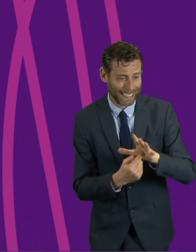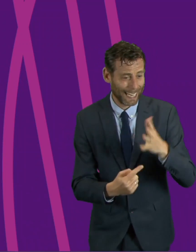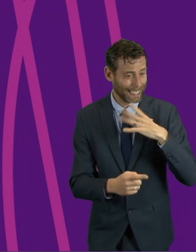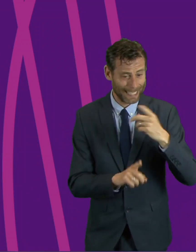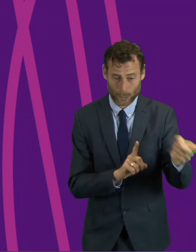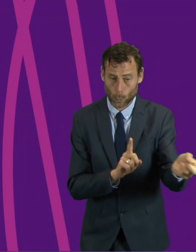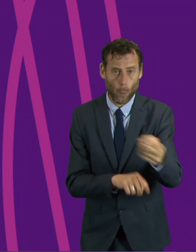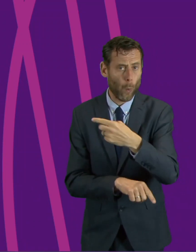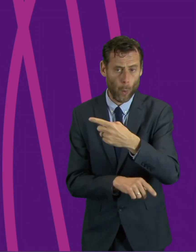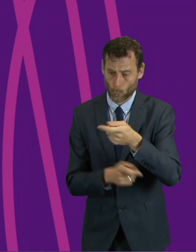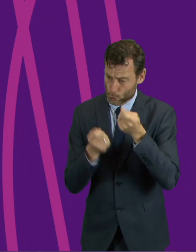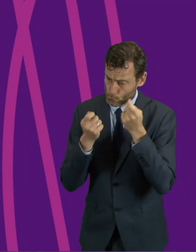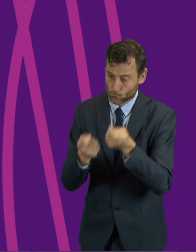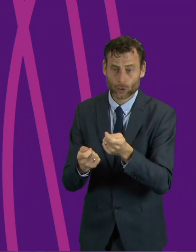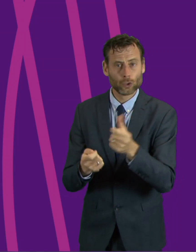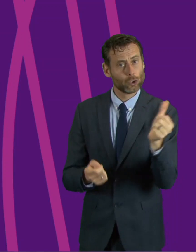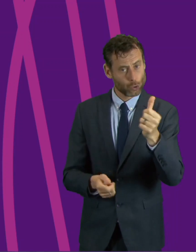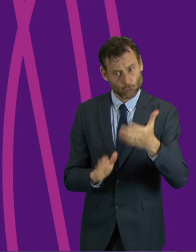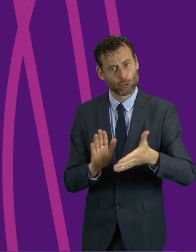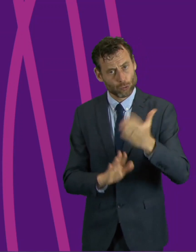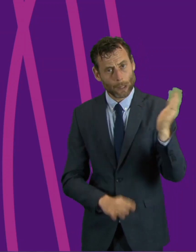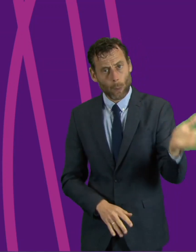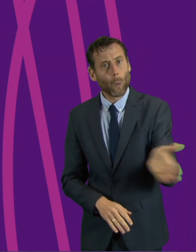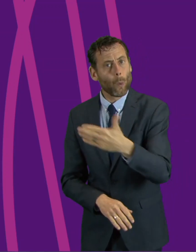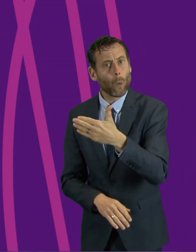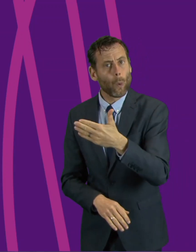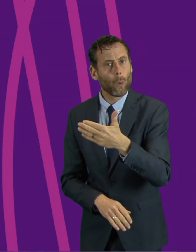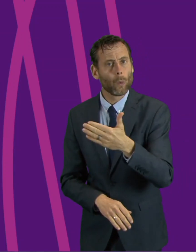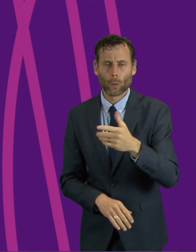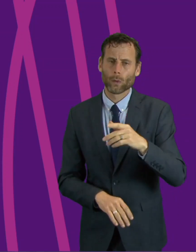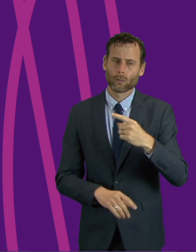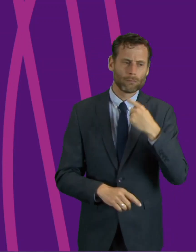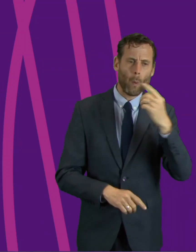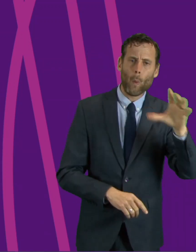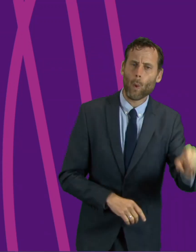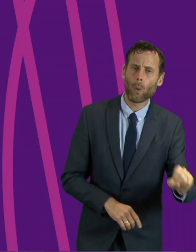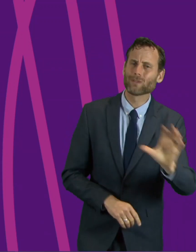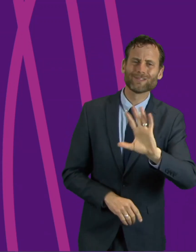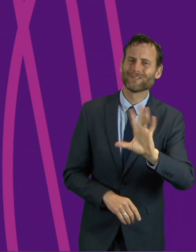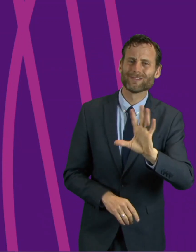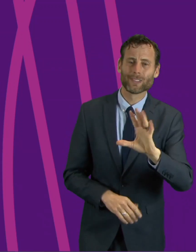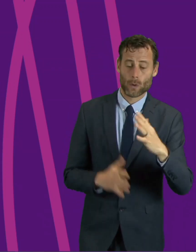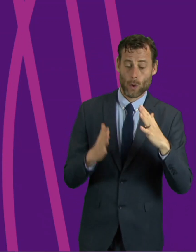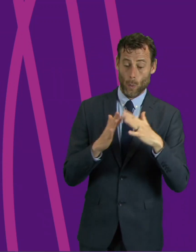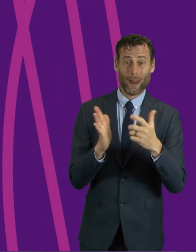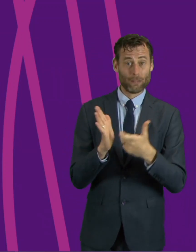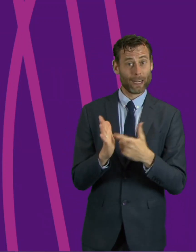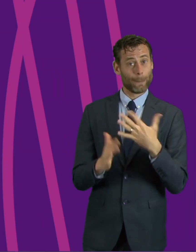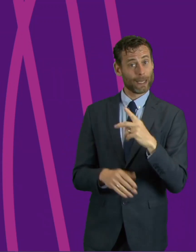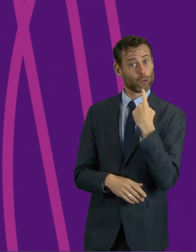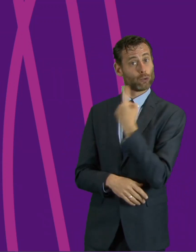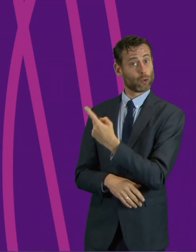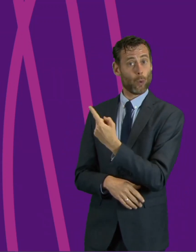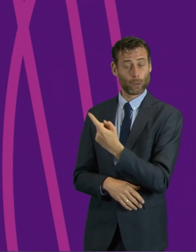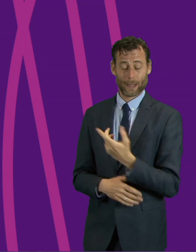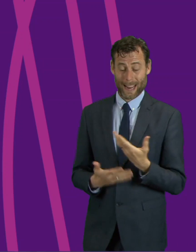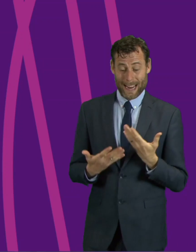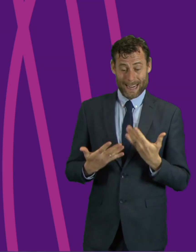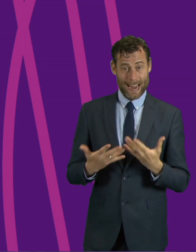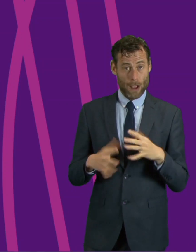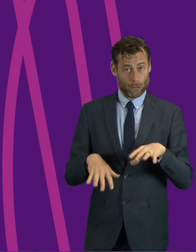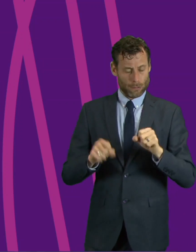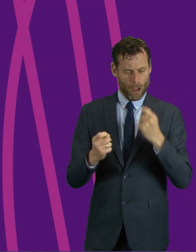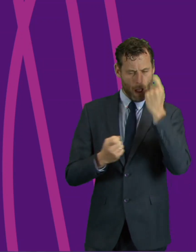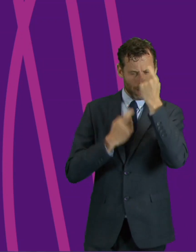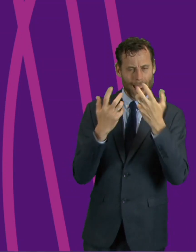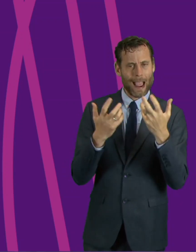not be being postponed. Obviously, as I said in relation to Willie Rennie, we are now in a process of thinking through